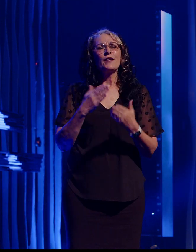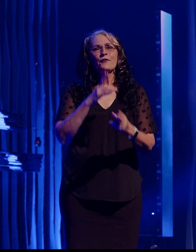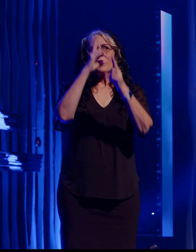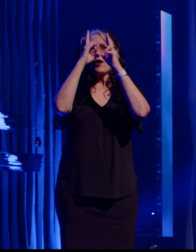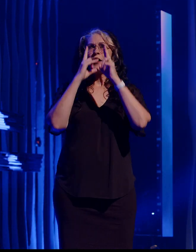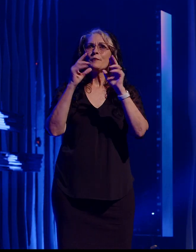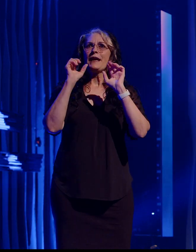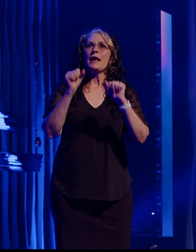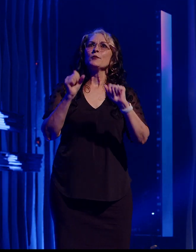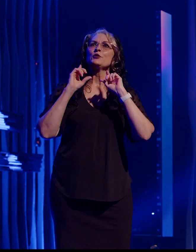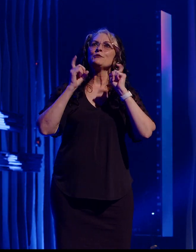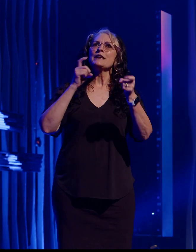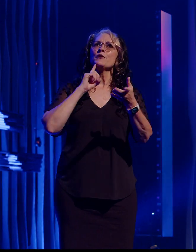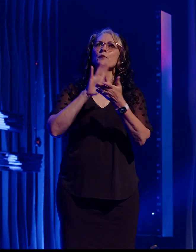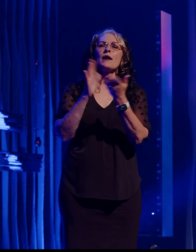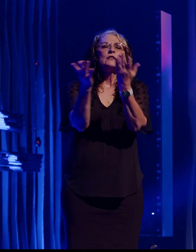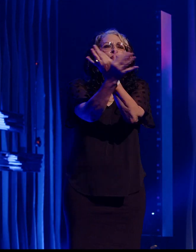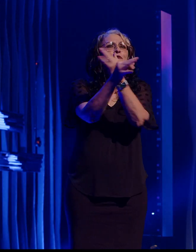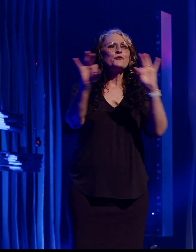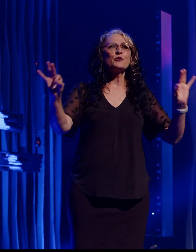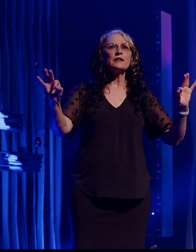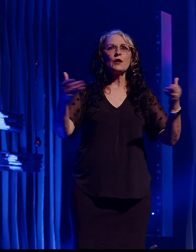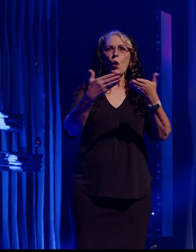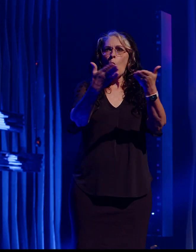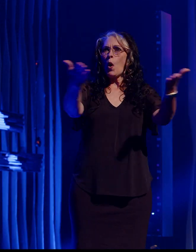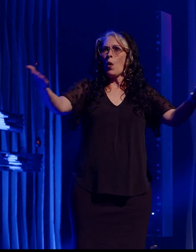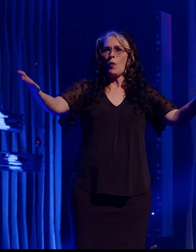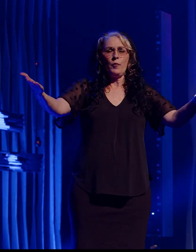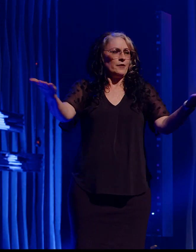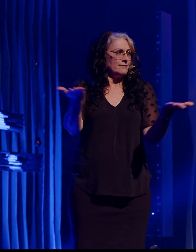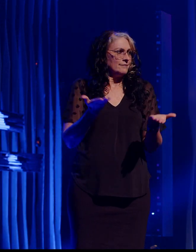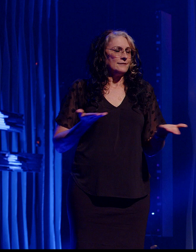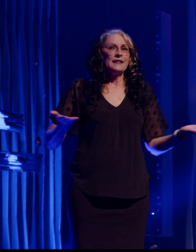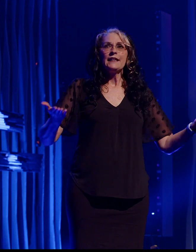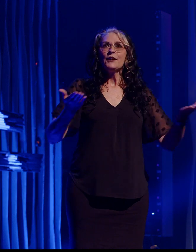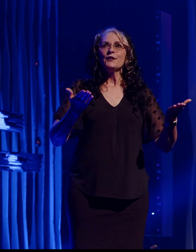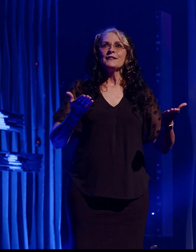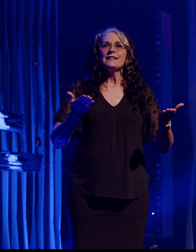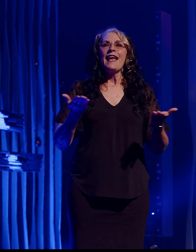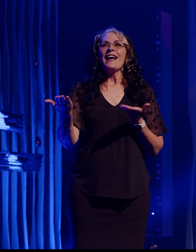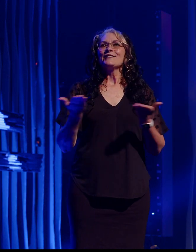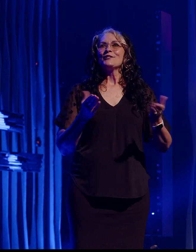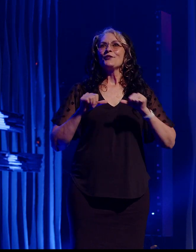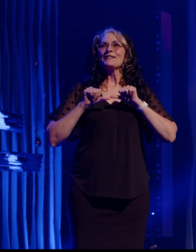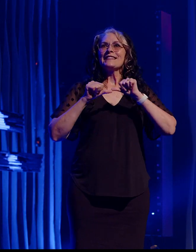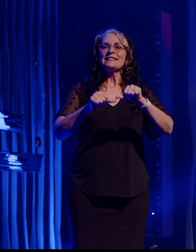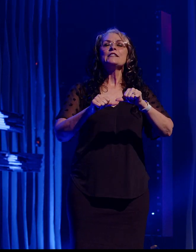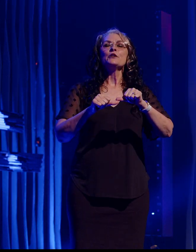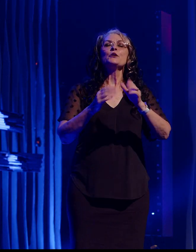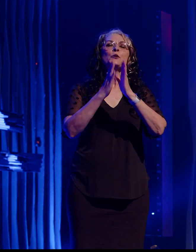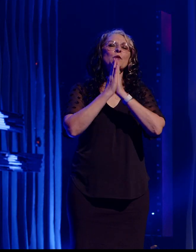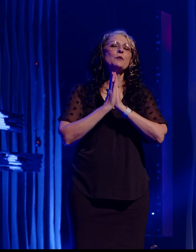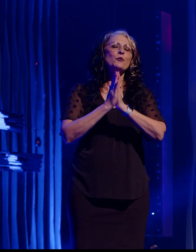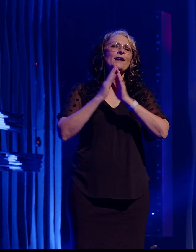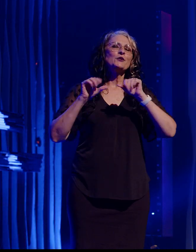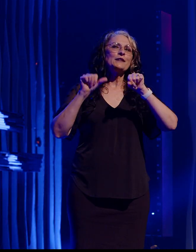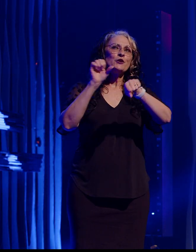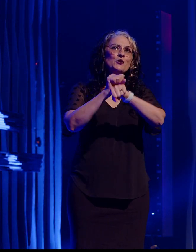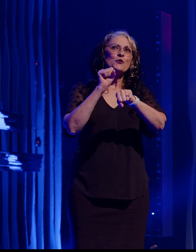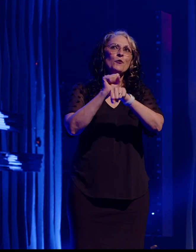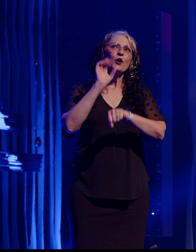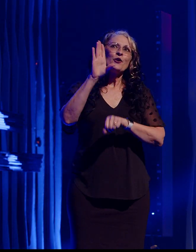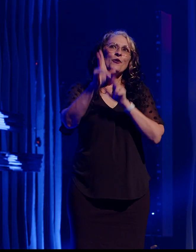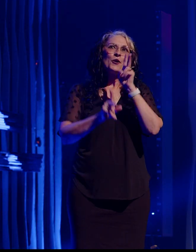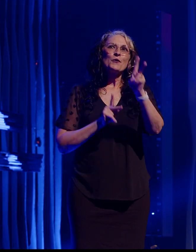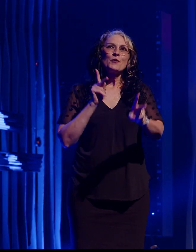honored to be able to give you praise freely in an open atmosphere like this. So as the service continues, God, we pray that you would continue to do the work that you've already begun on your